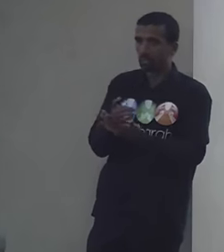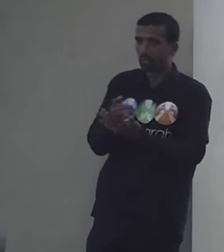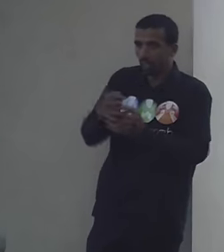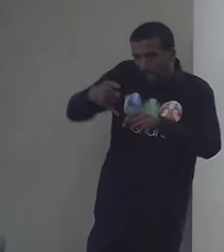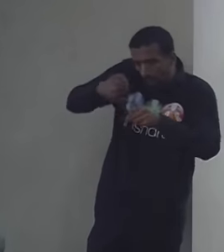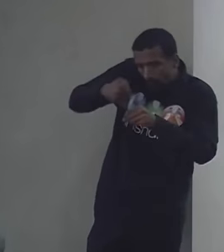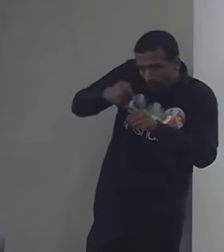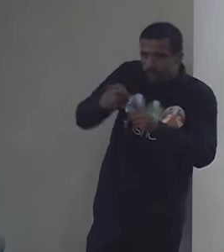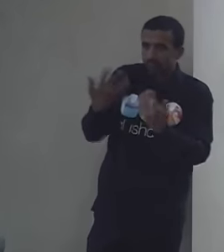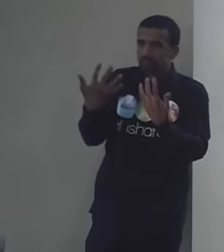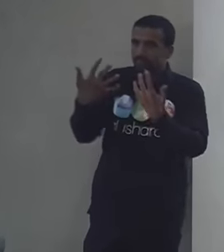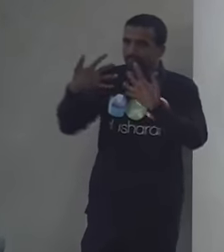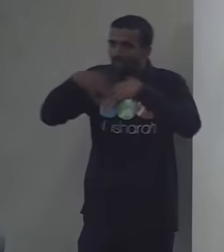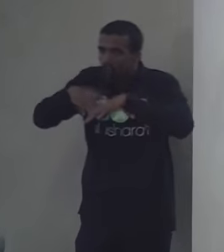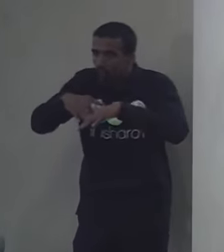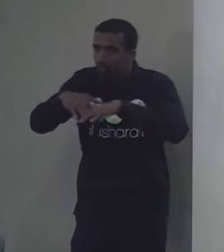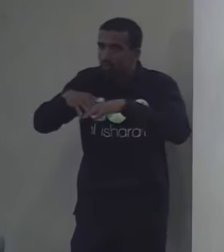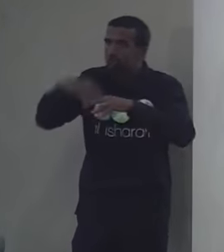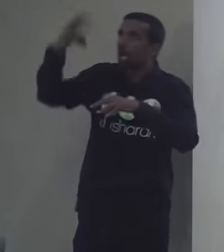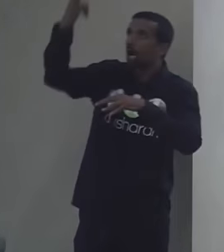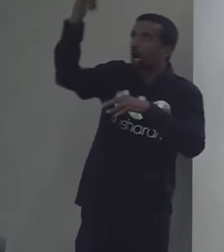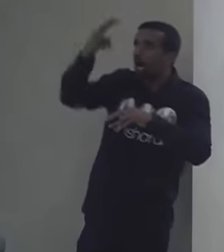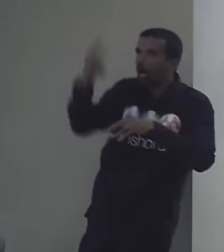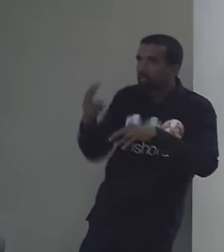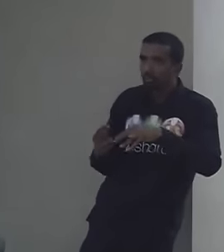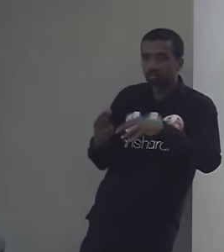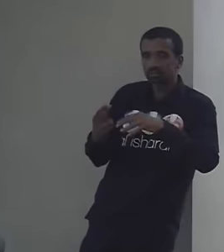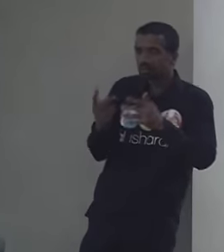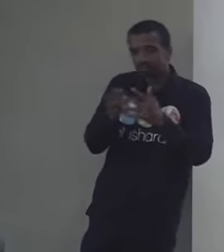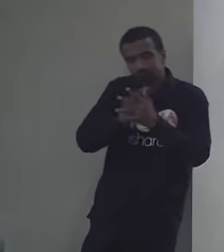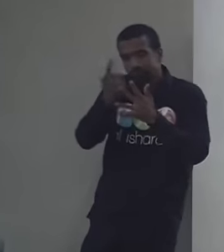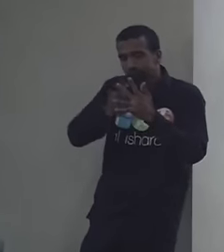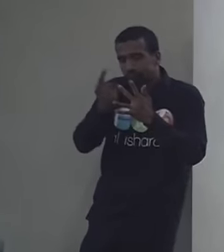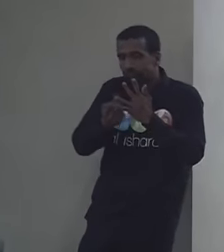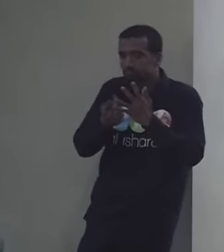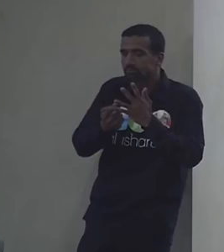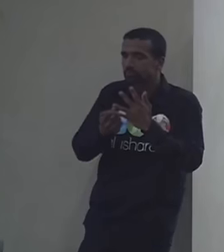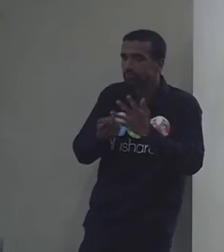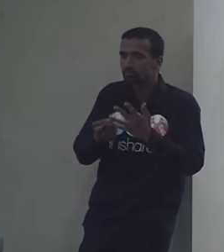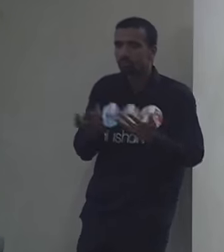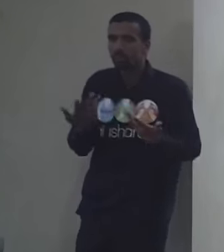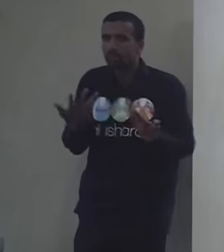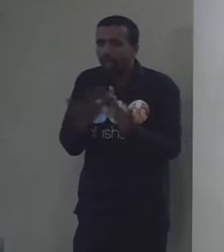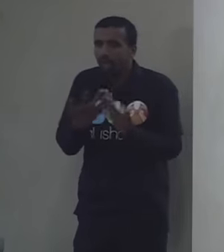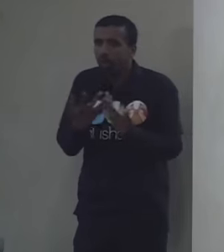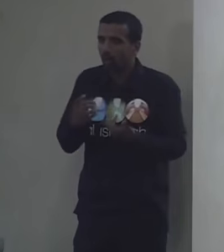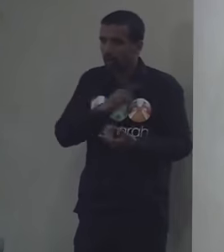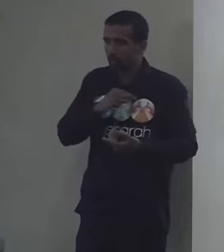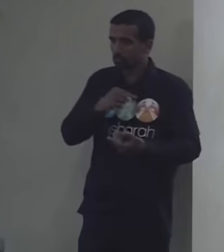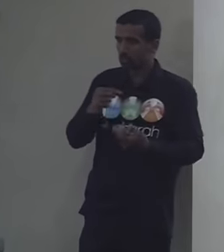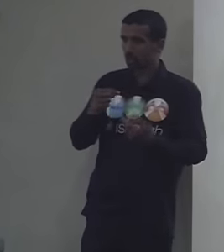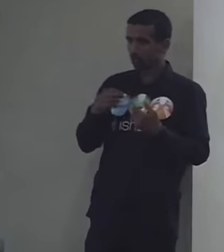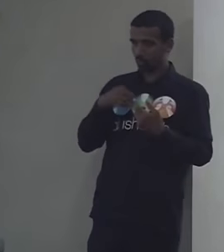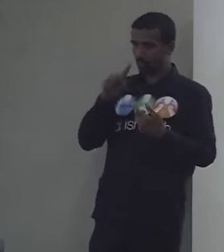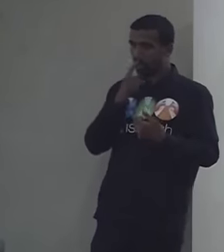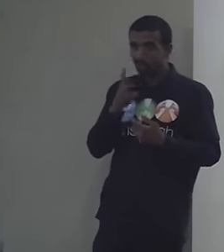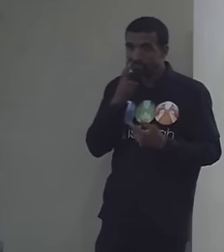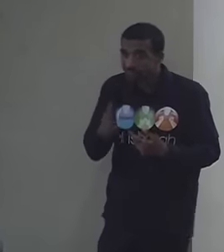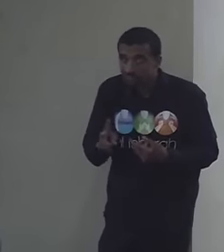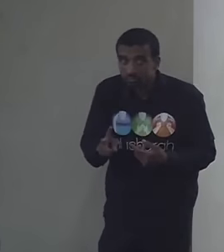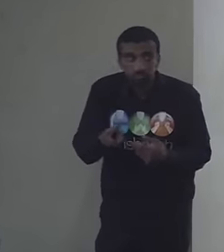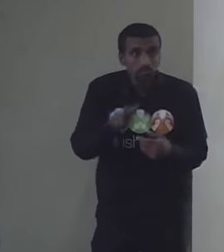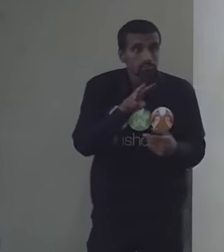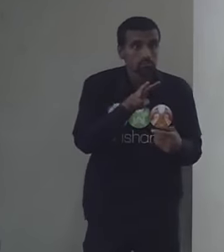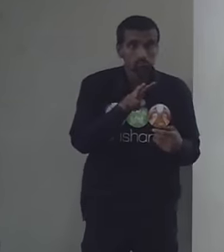in architecture, in any field, it's actually because of ilmul yaqeen. We don't see an atom.